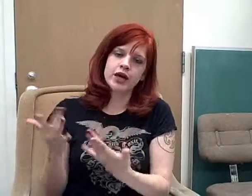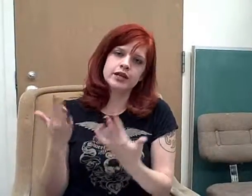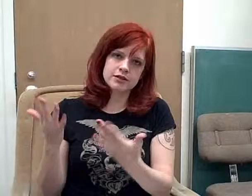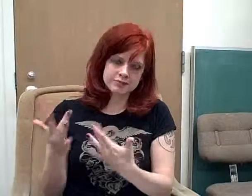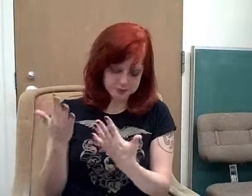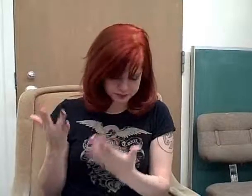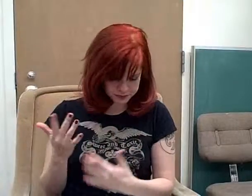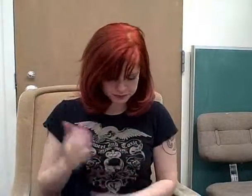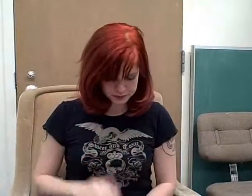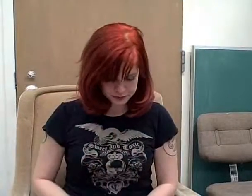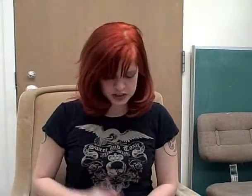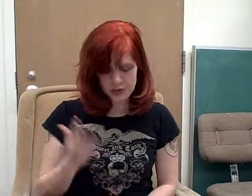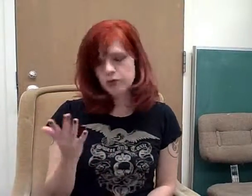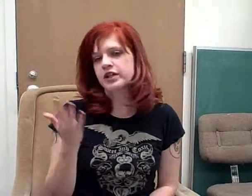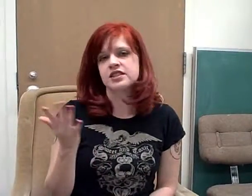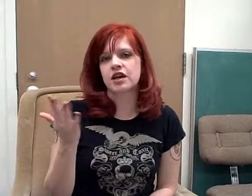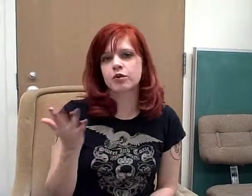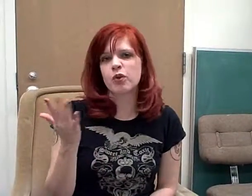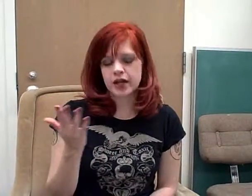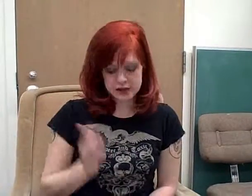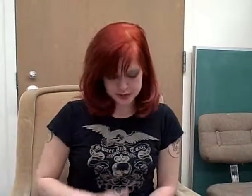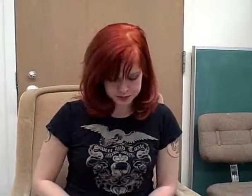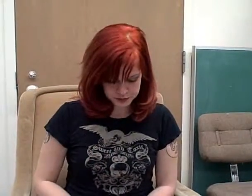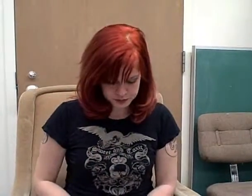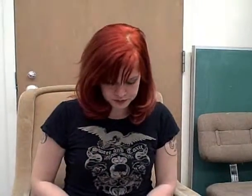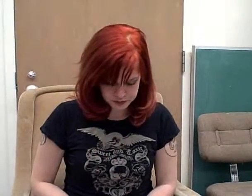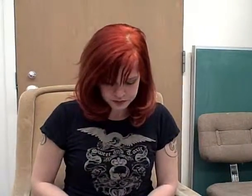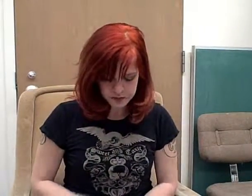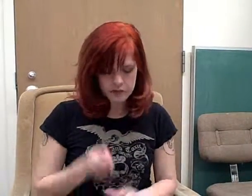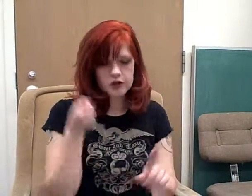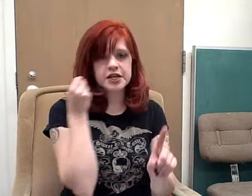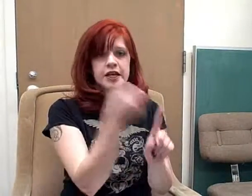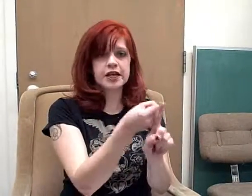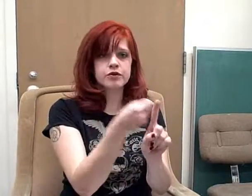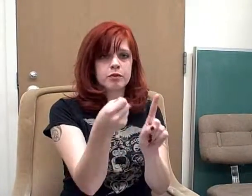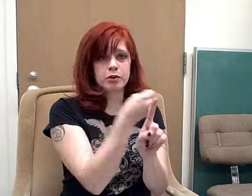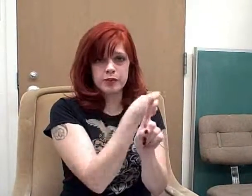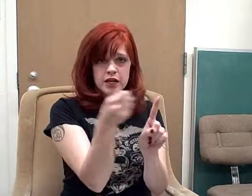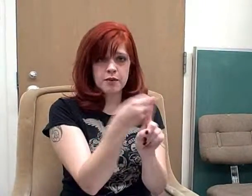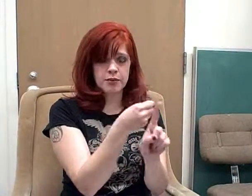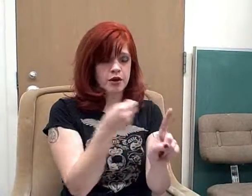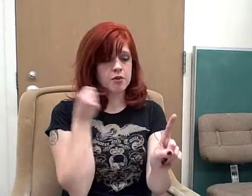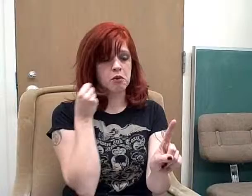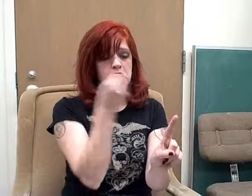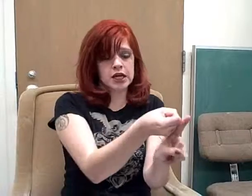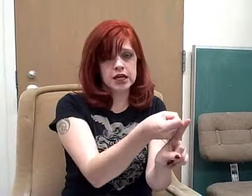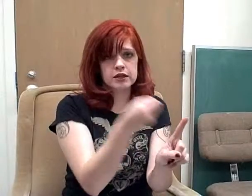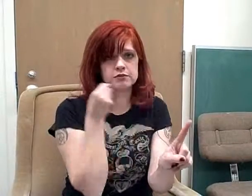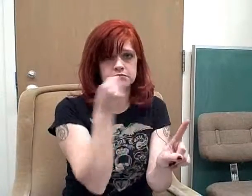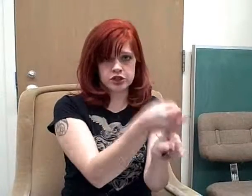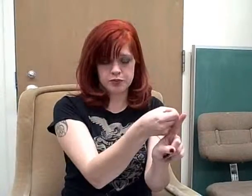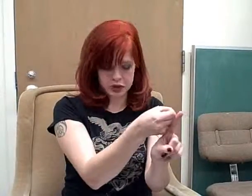Wait. Some people can sign it with 1 hand. To hit, remember beat up, but 1 hit just